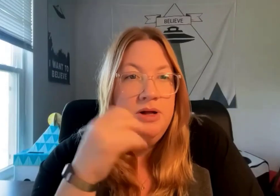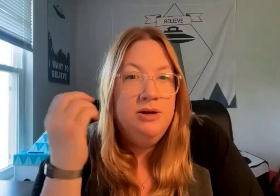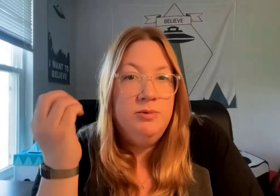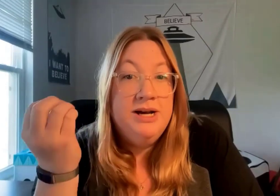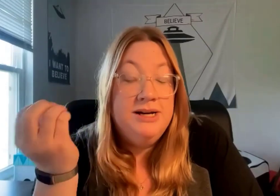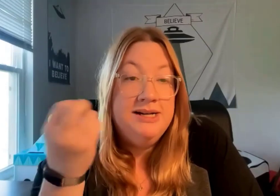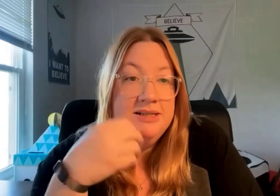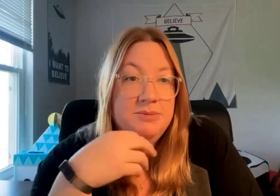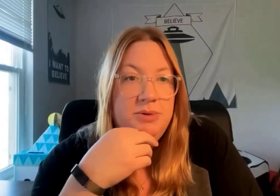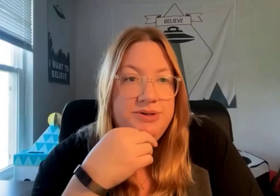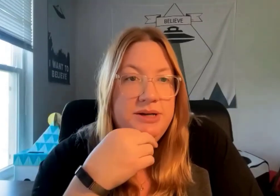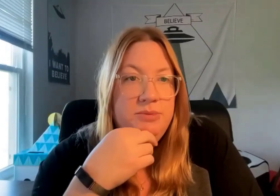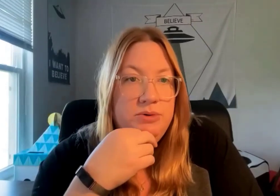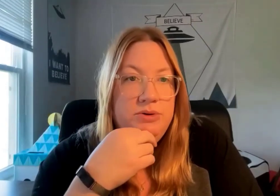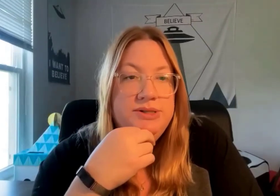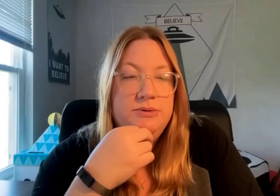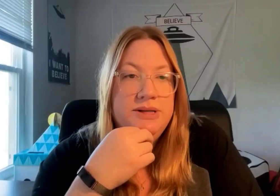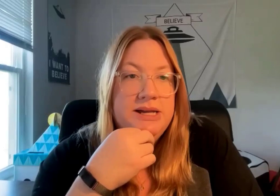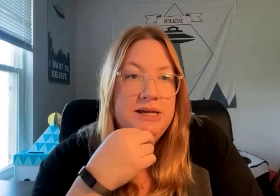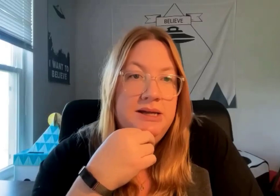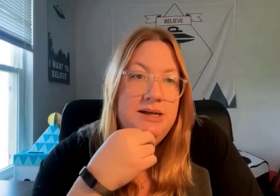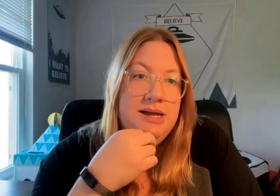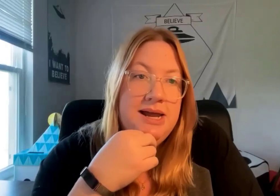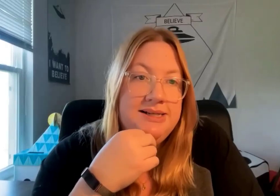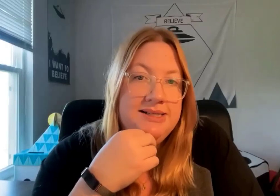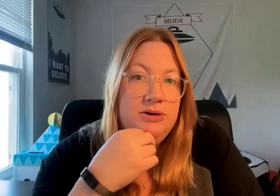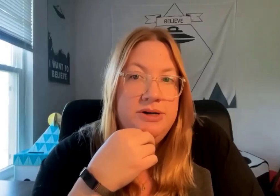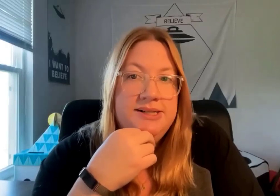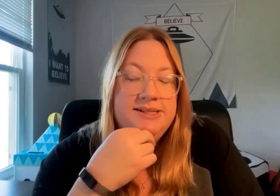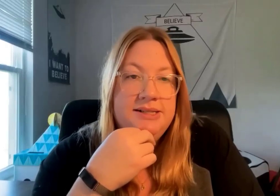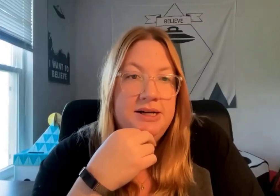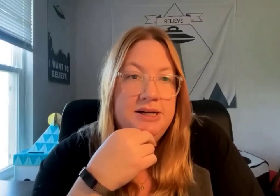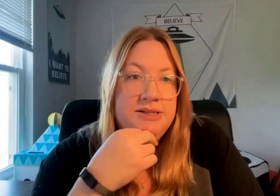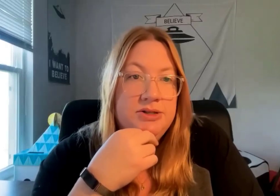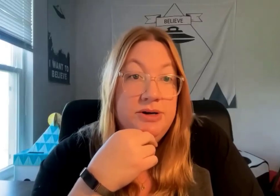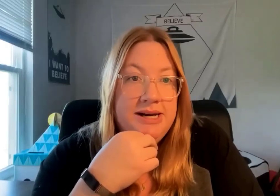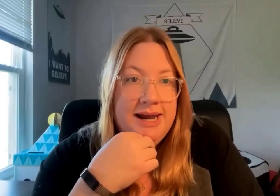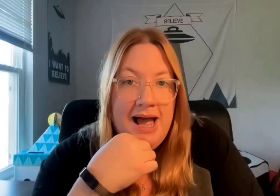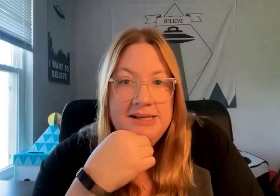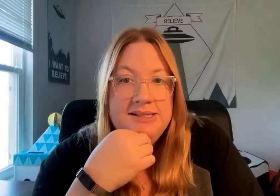or recognizably multimodal. So like asynchronous